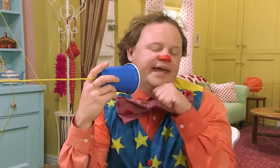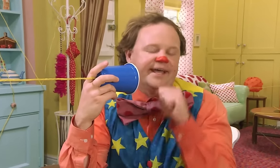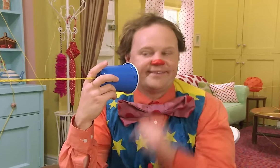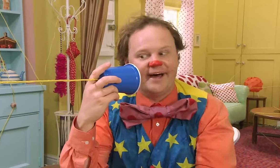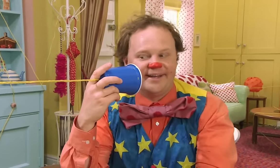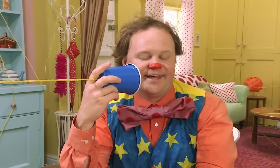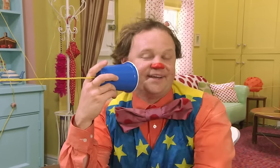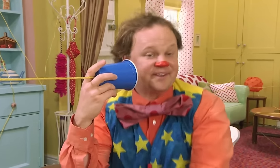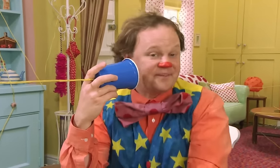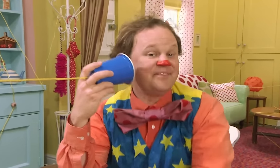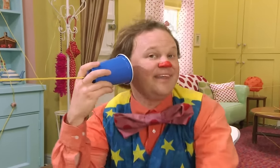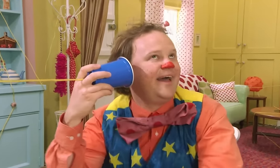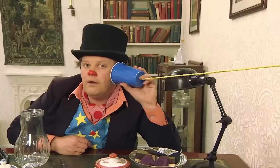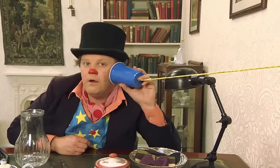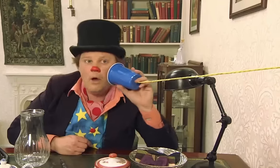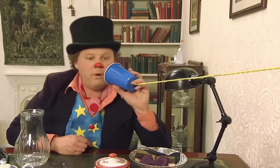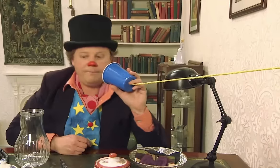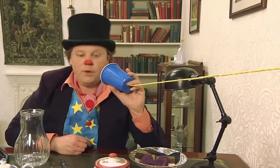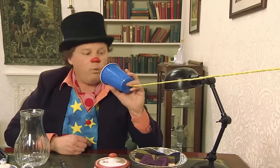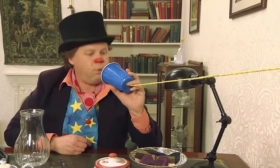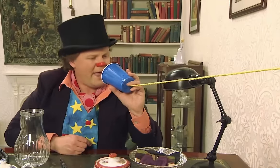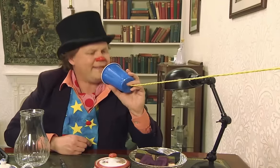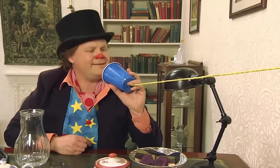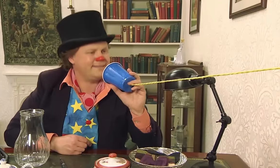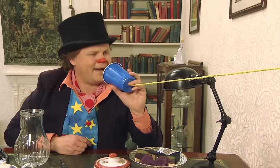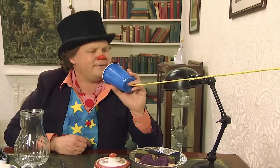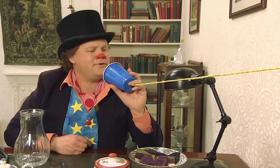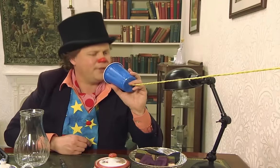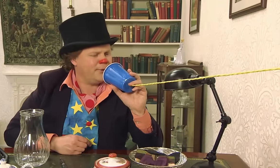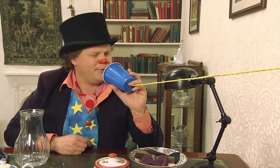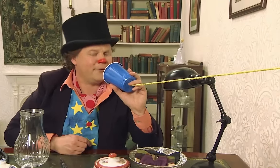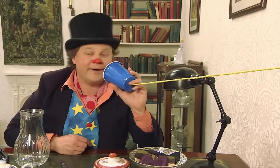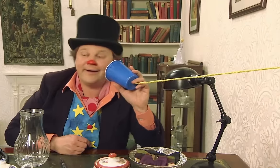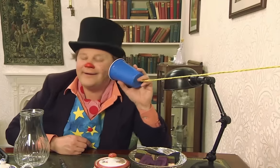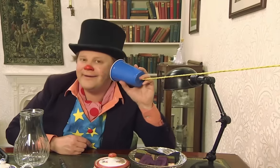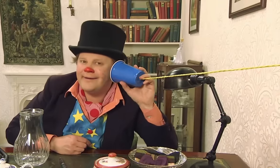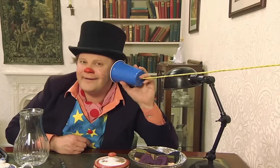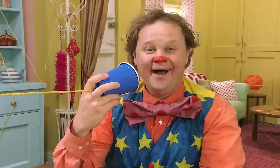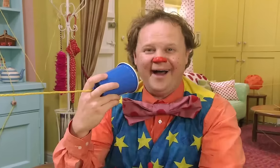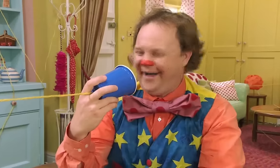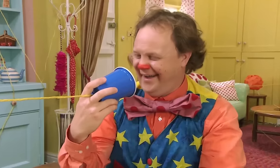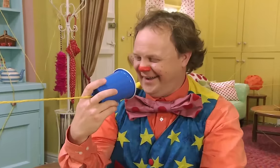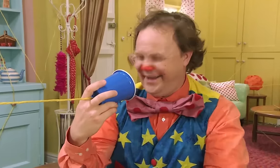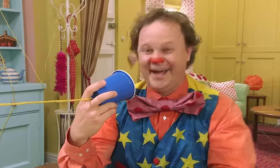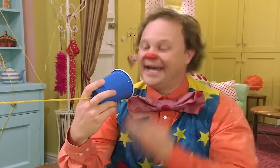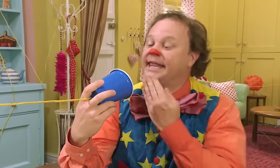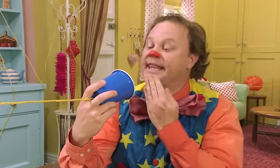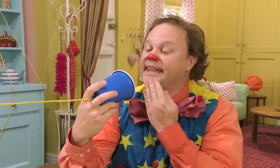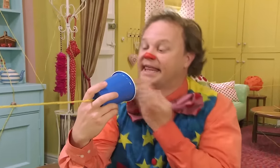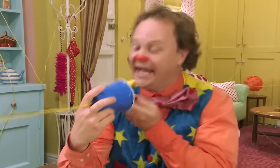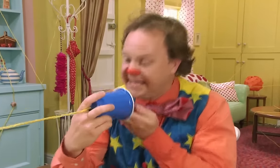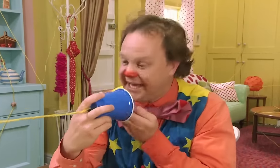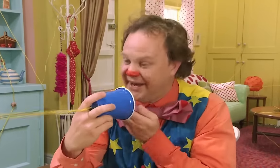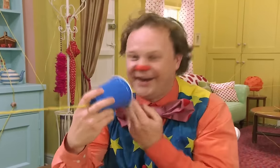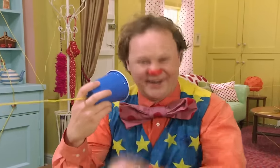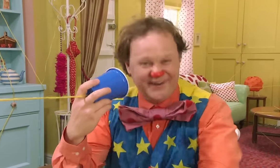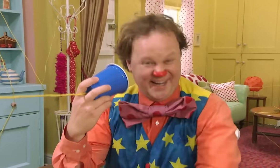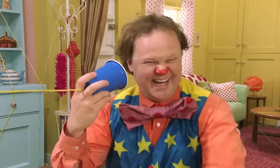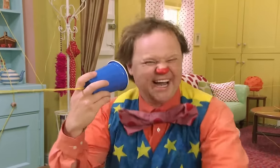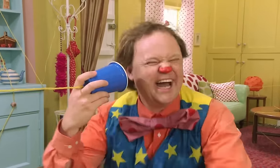Yes, I did. Well, well done, you. Oh, thank you.